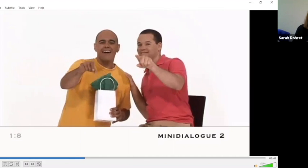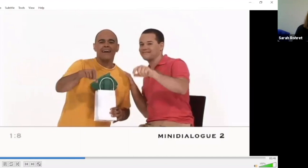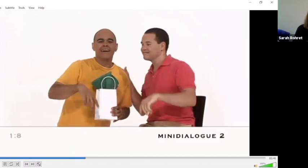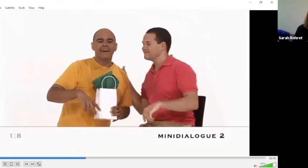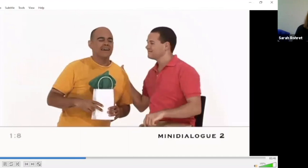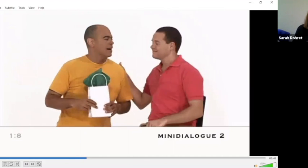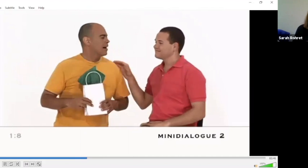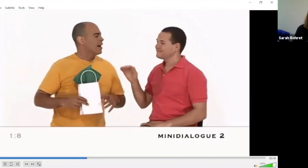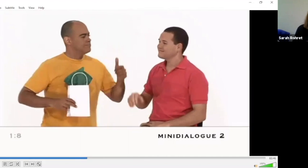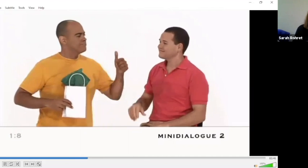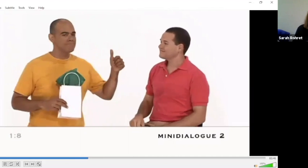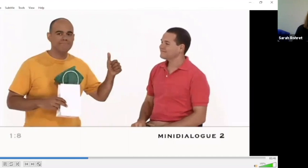Uh-huh.